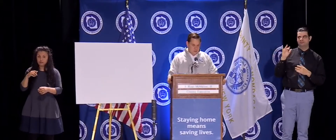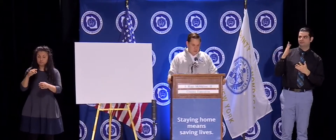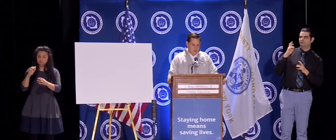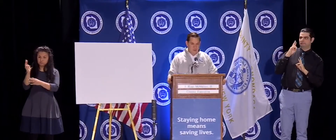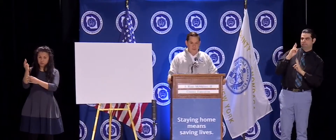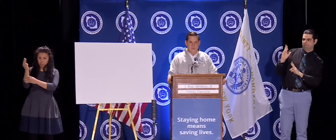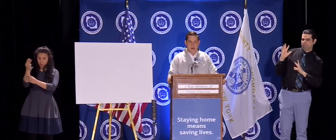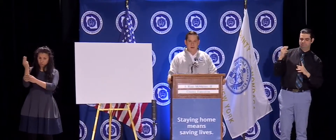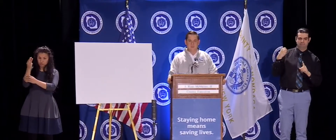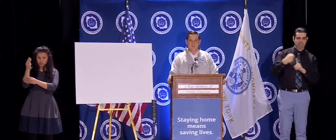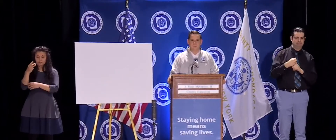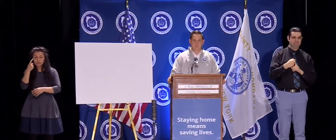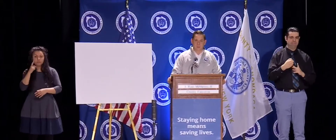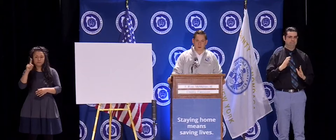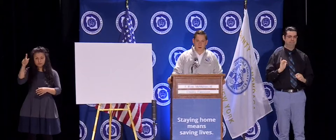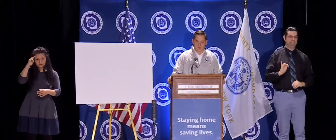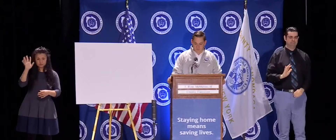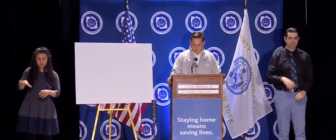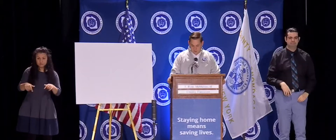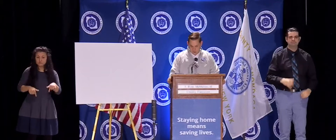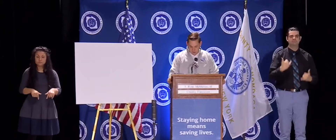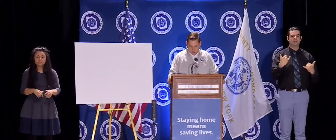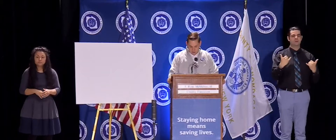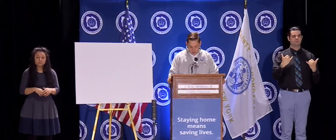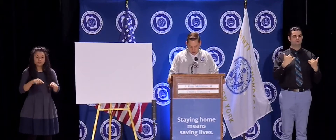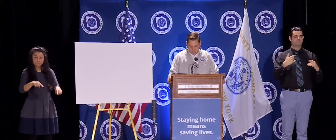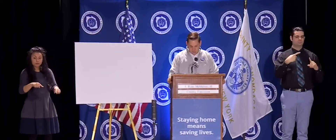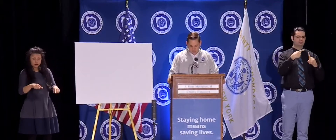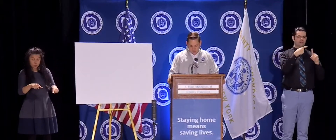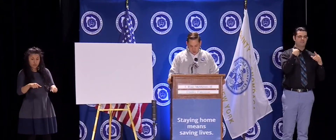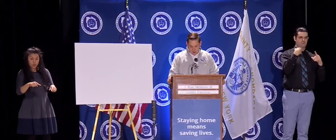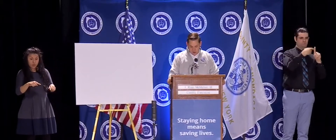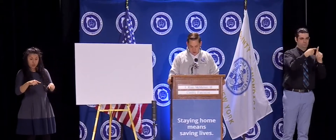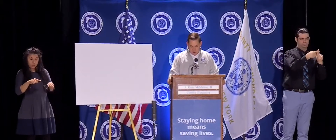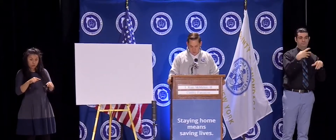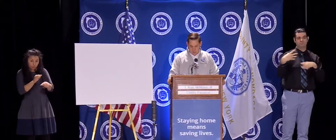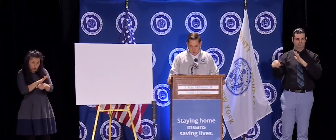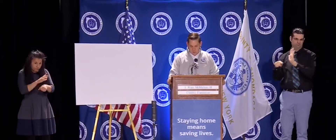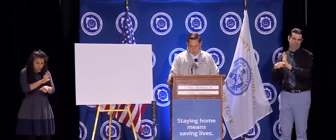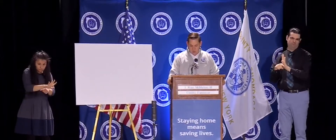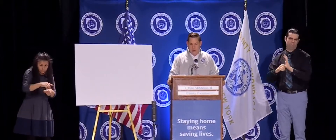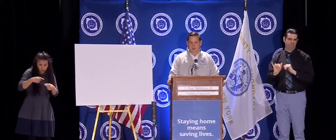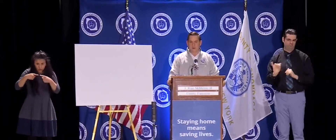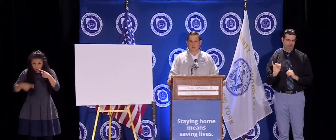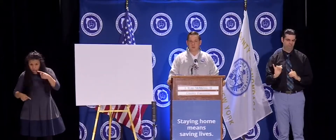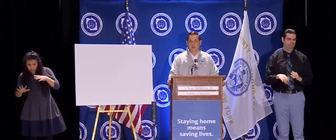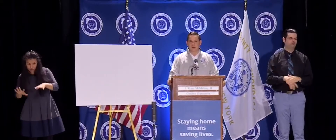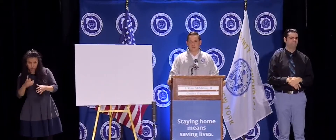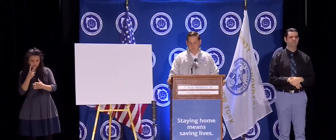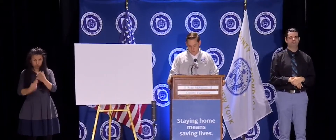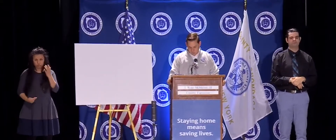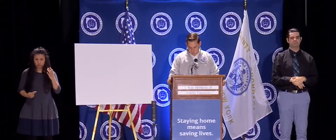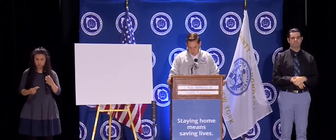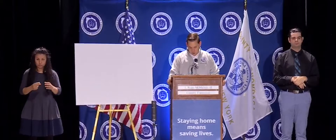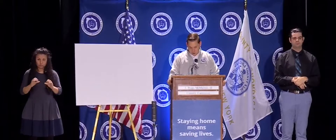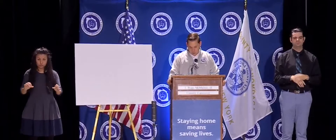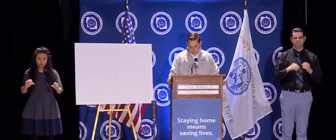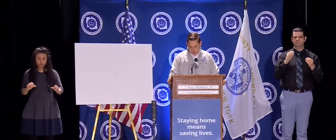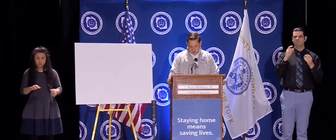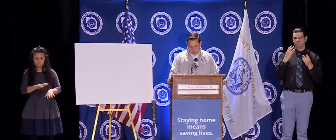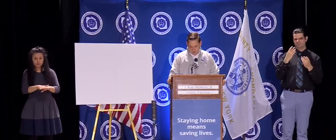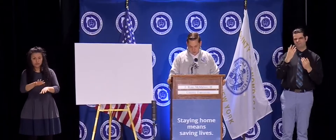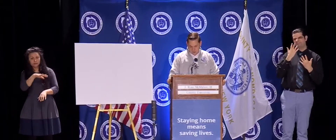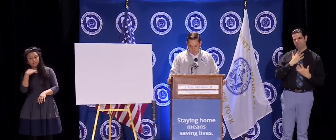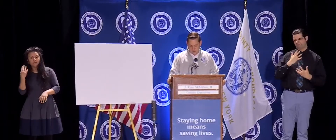a mixed bag. Unfortunately, we have more death in the community.